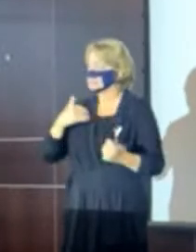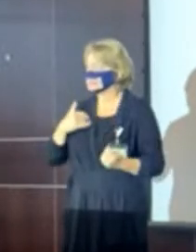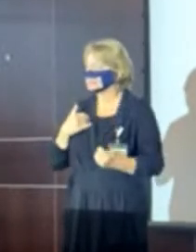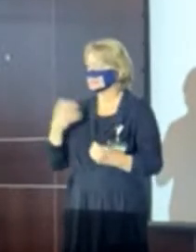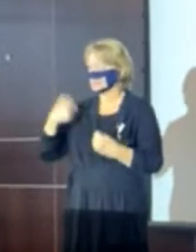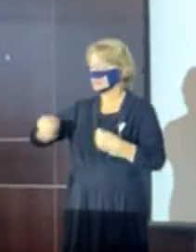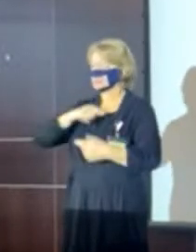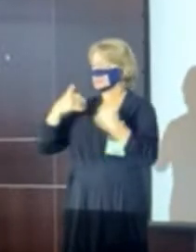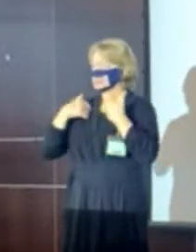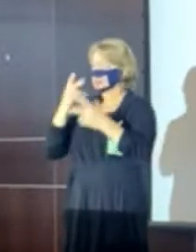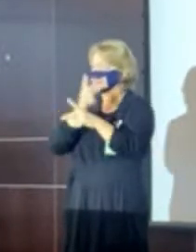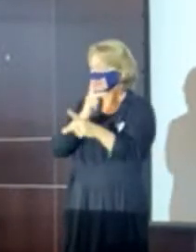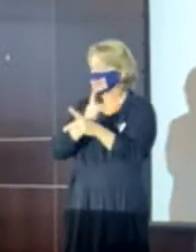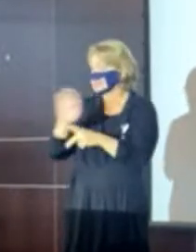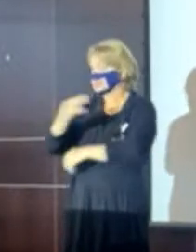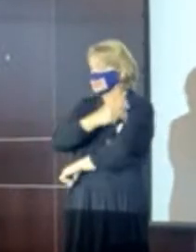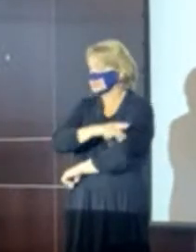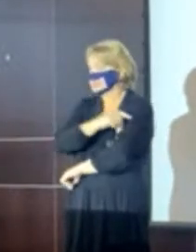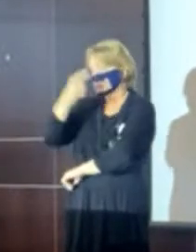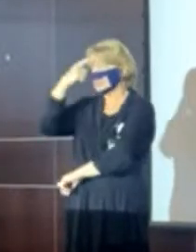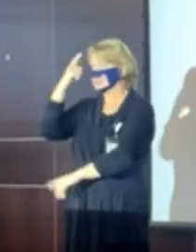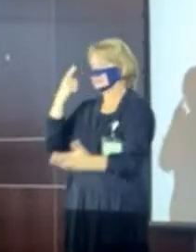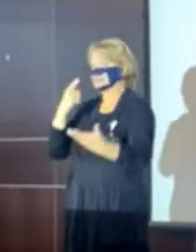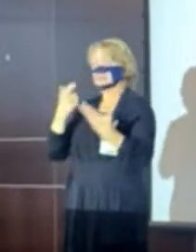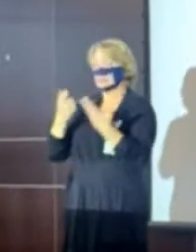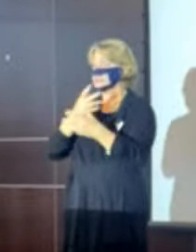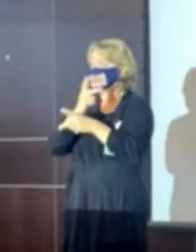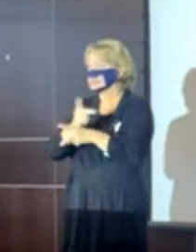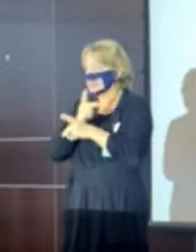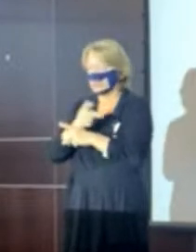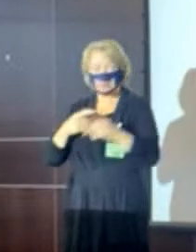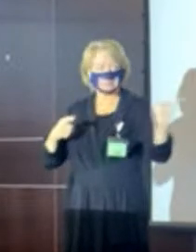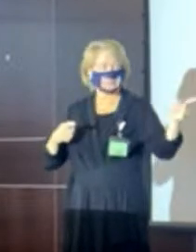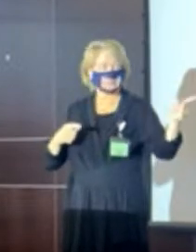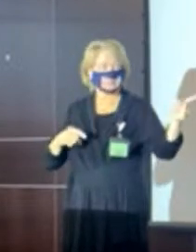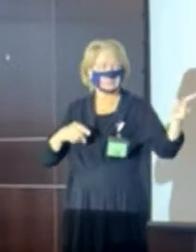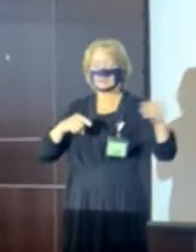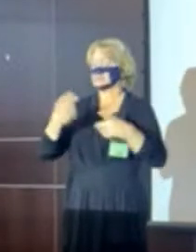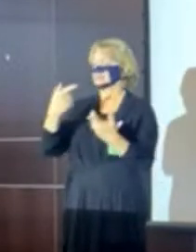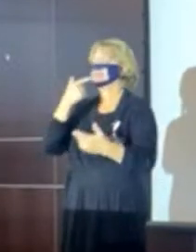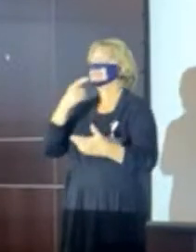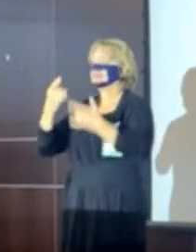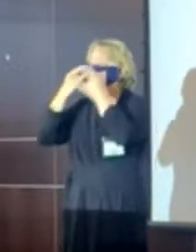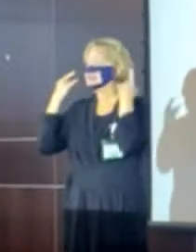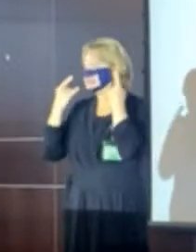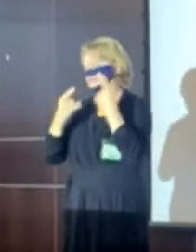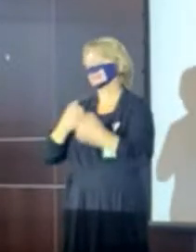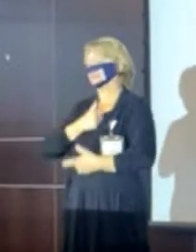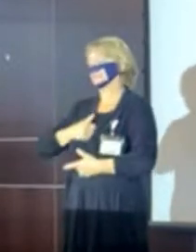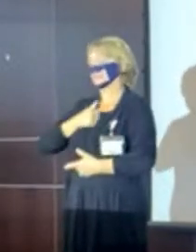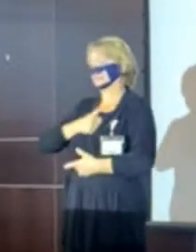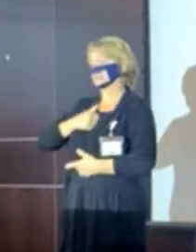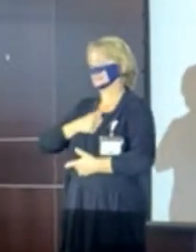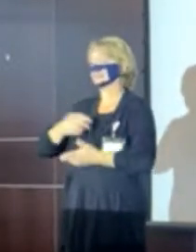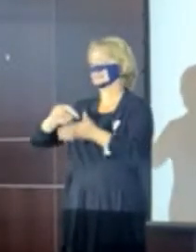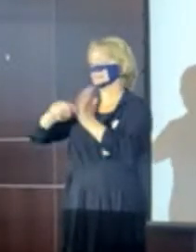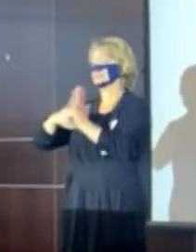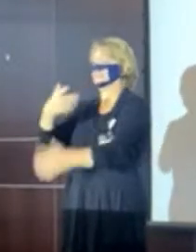patients because of that very high number of cases that we have. Vaccinated. What I say? Mask. I'm sorry, yeah, vaccination,